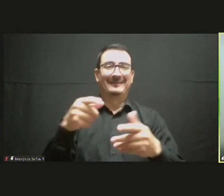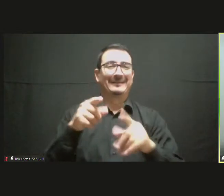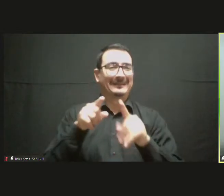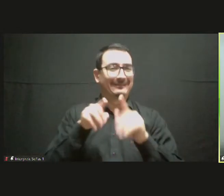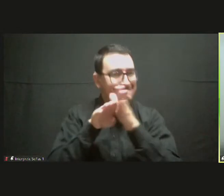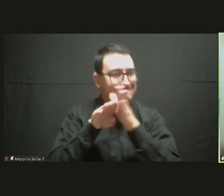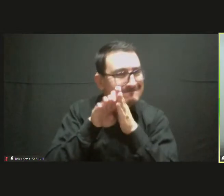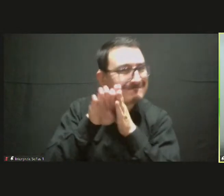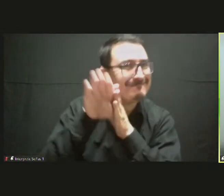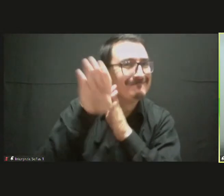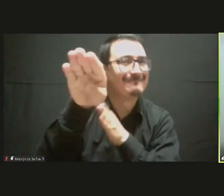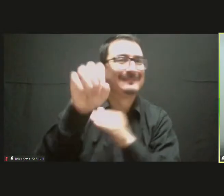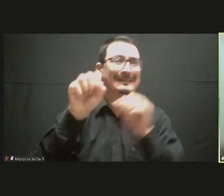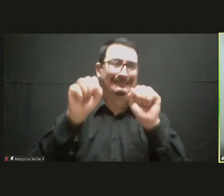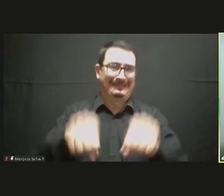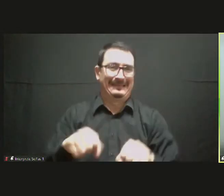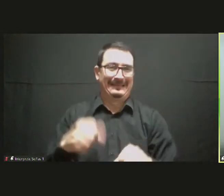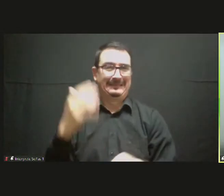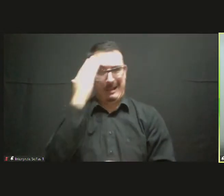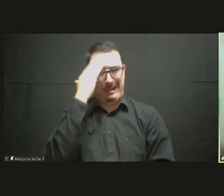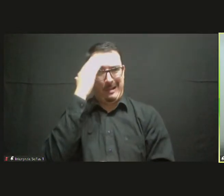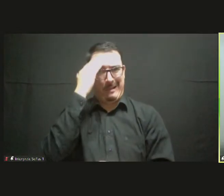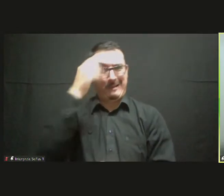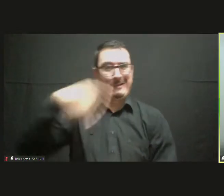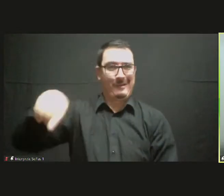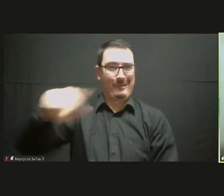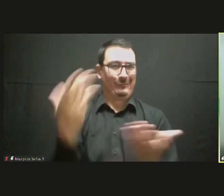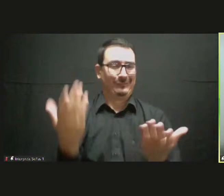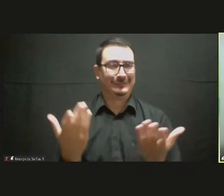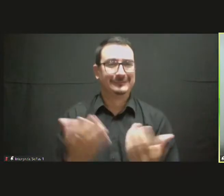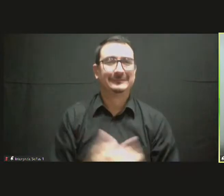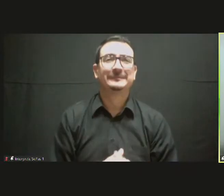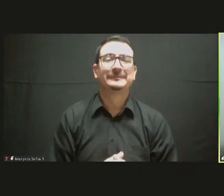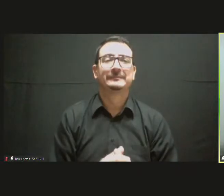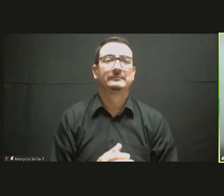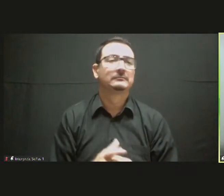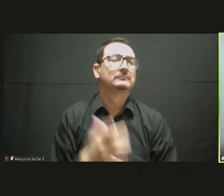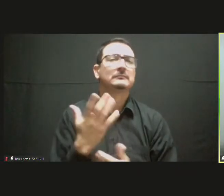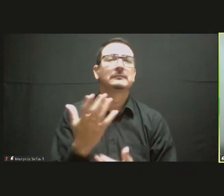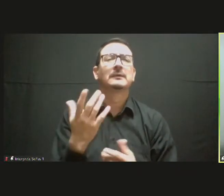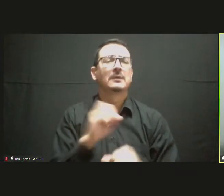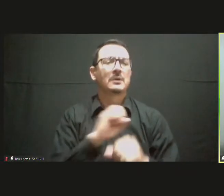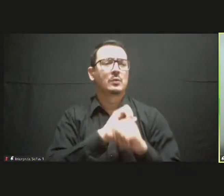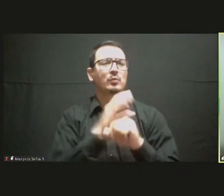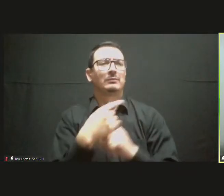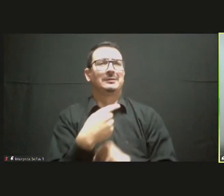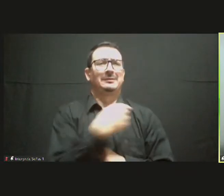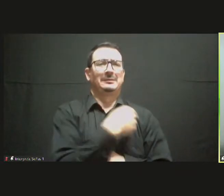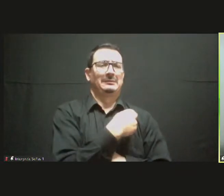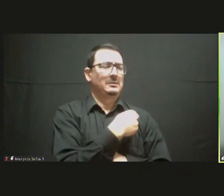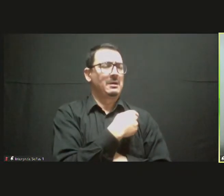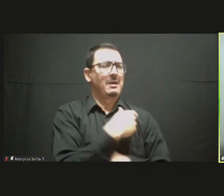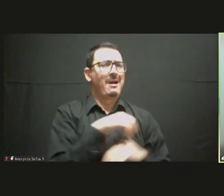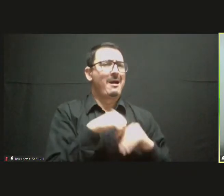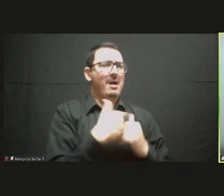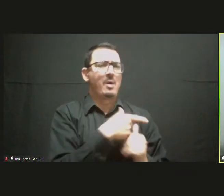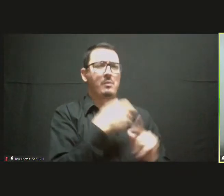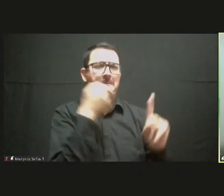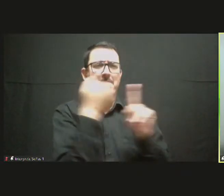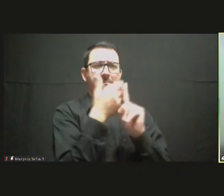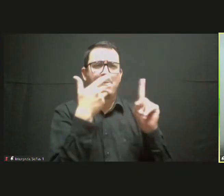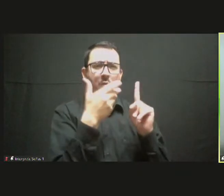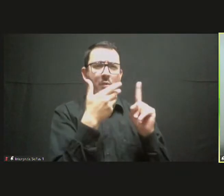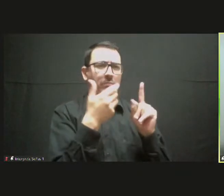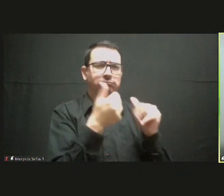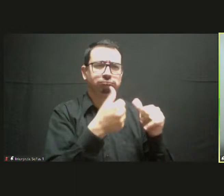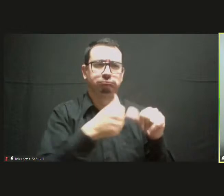select tourism-related sectors. Working collectively, I'm hopeful that we can rebuild the tourism sector